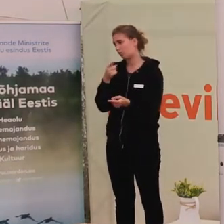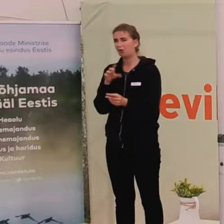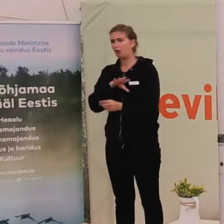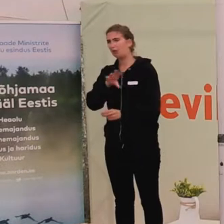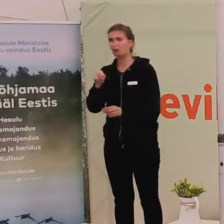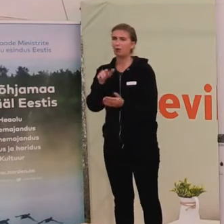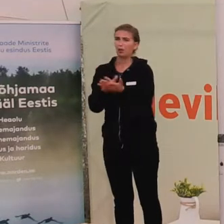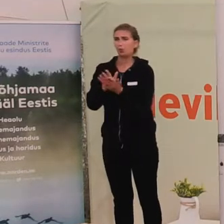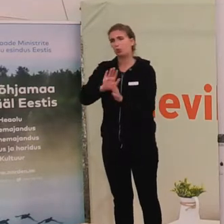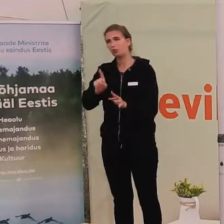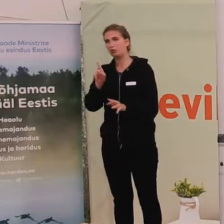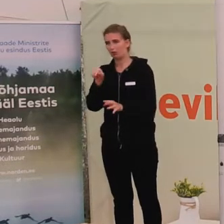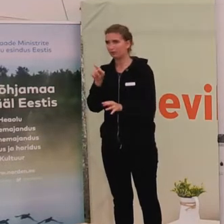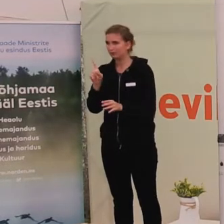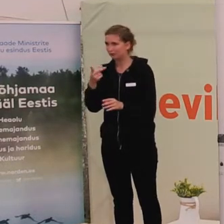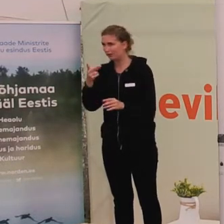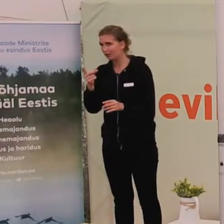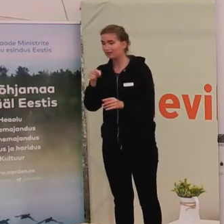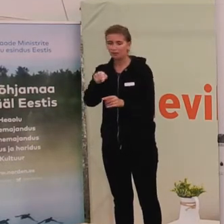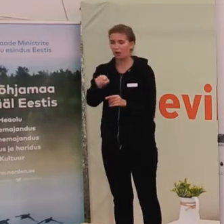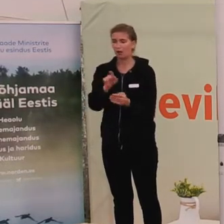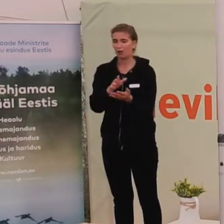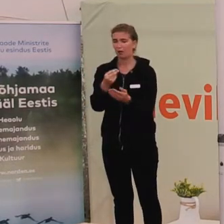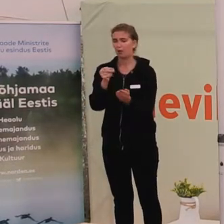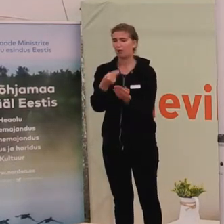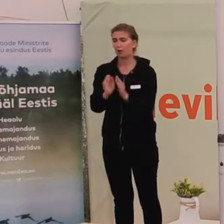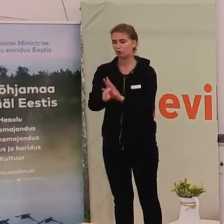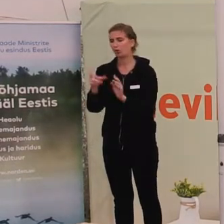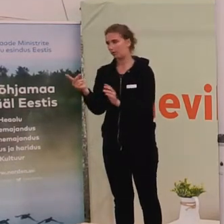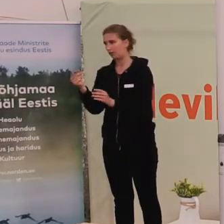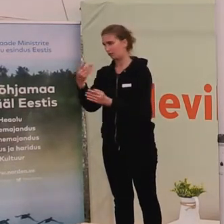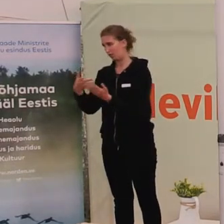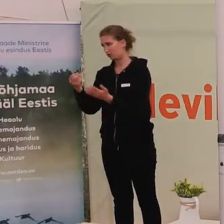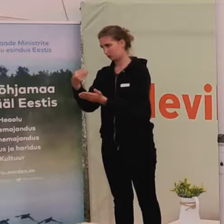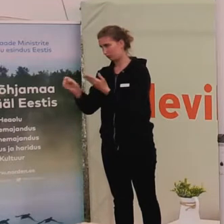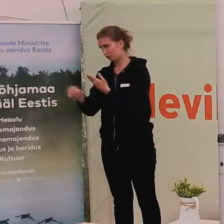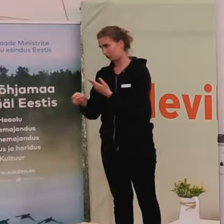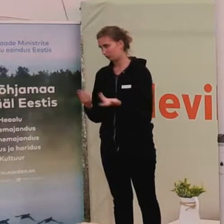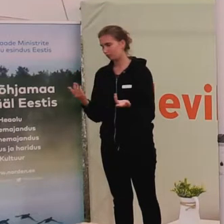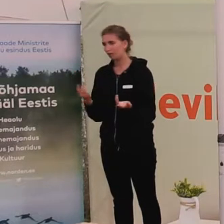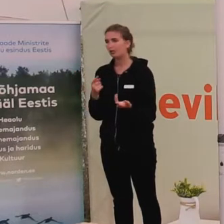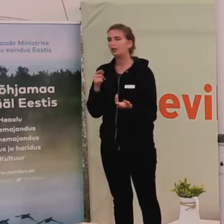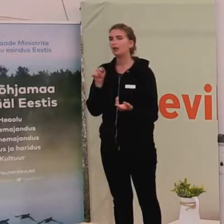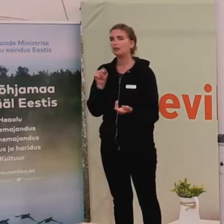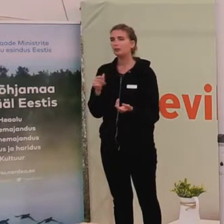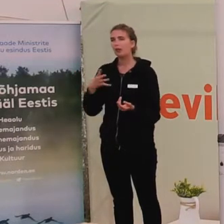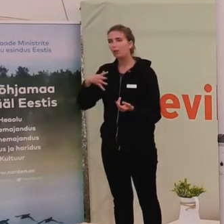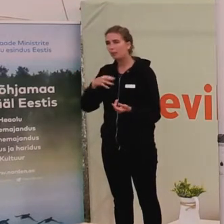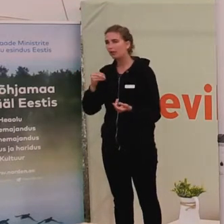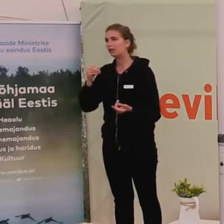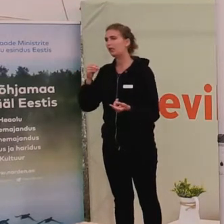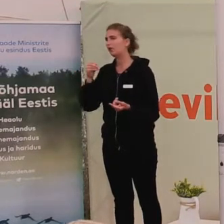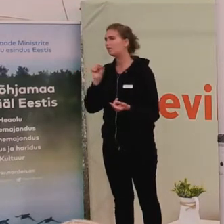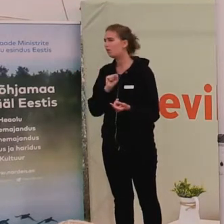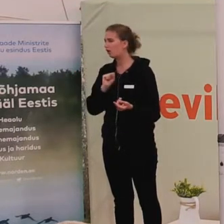on something, but then you're going to spend it on something else. And in the end, it will, the money will circulate and it will end up destroying the planet. So I think we need some kind